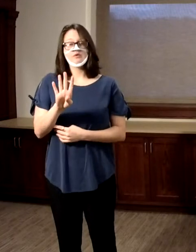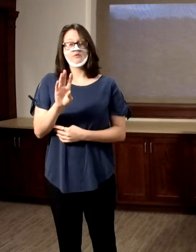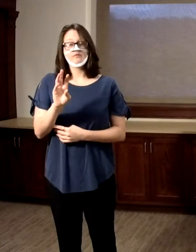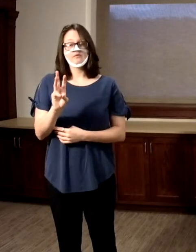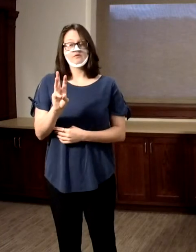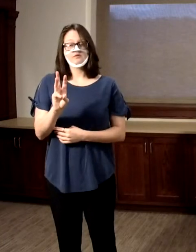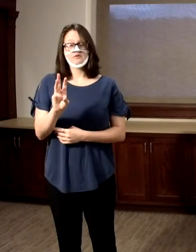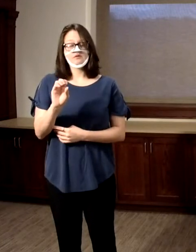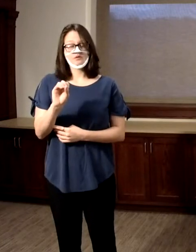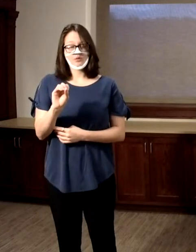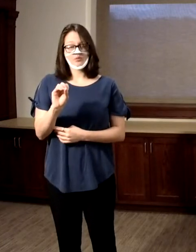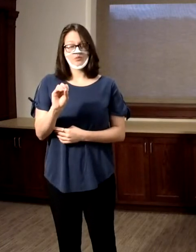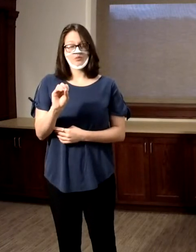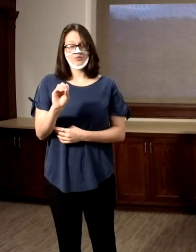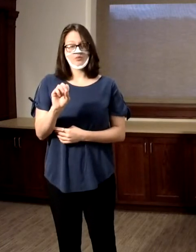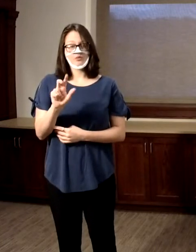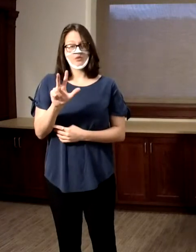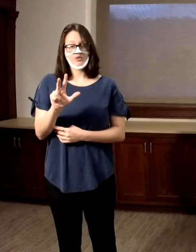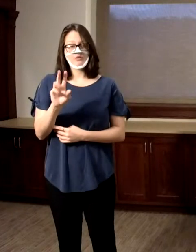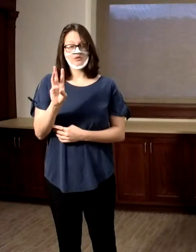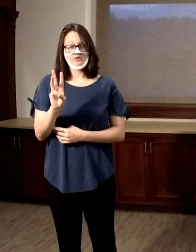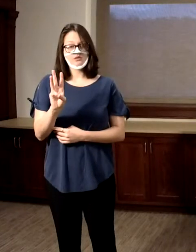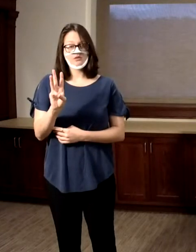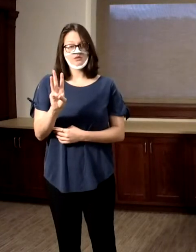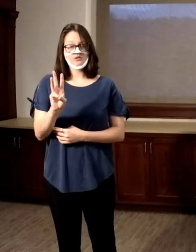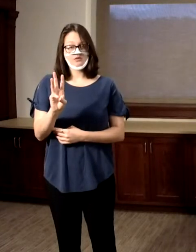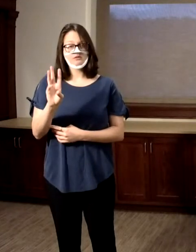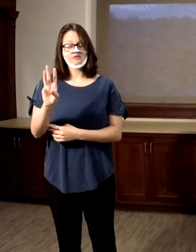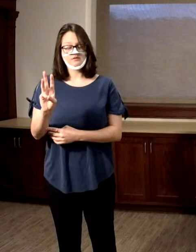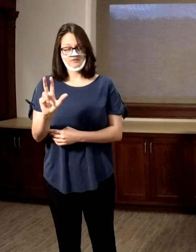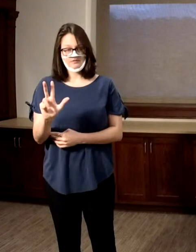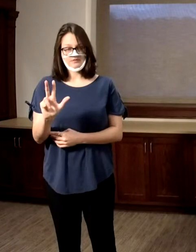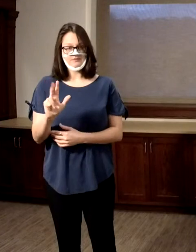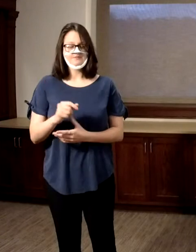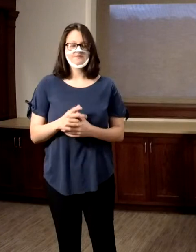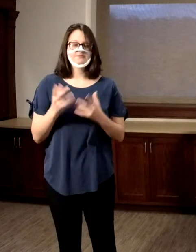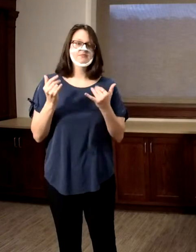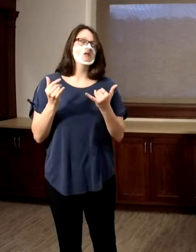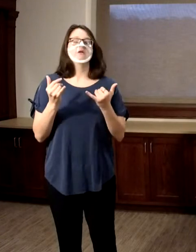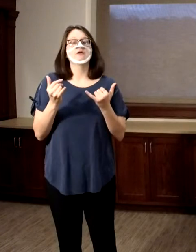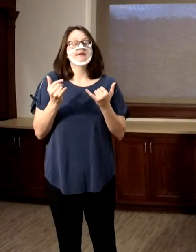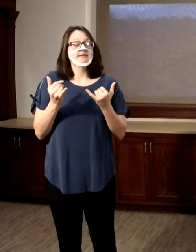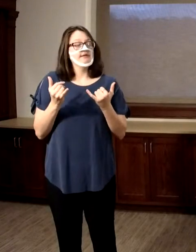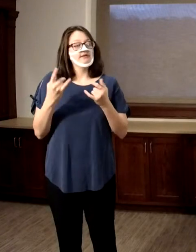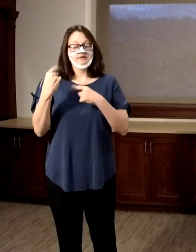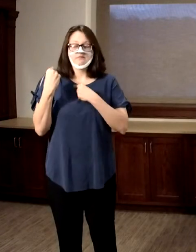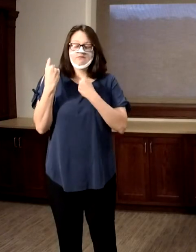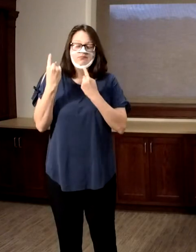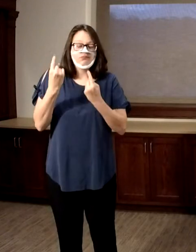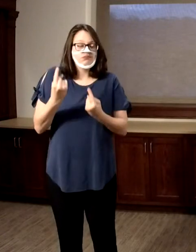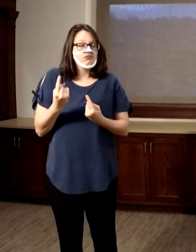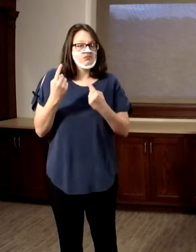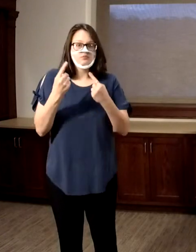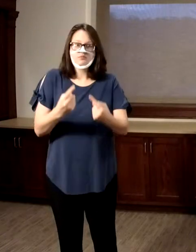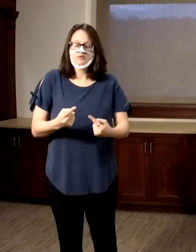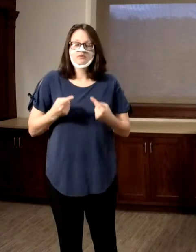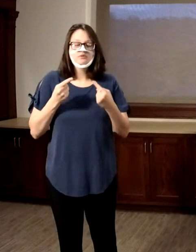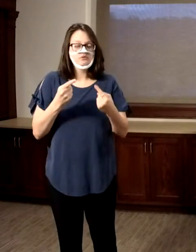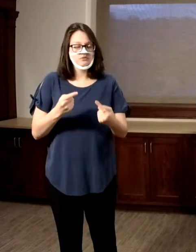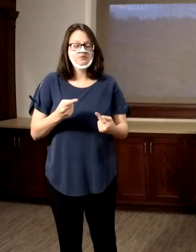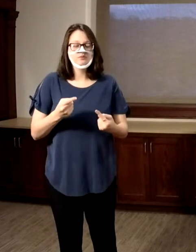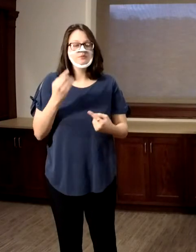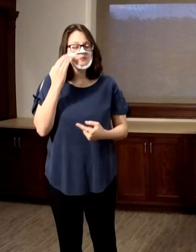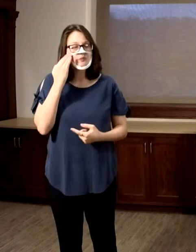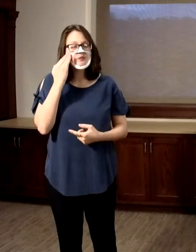412-460-3663. Again, we're in uncharted waters here with the difficulties that we have seen over the last couple of weeks. We